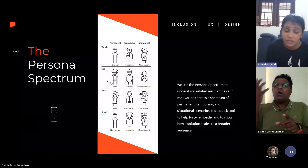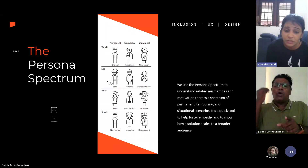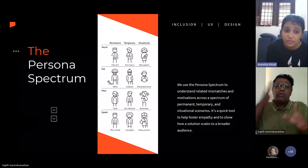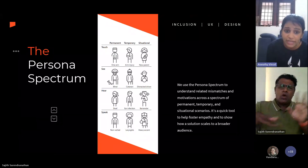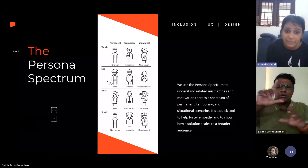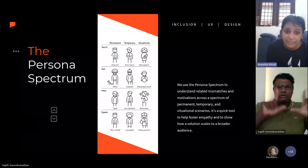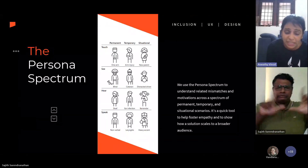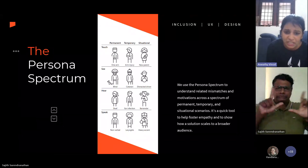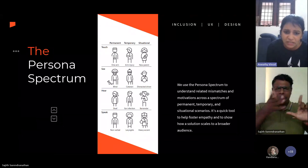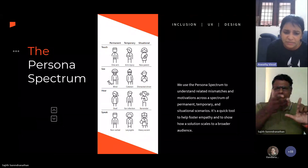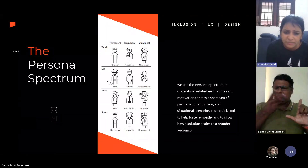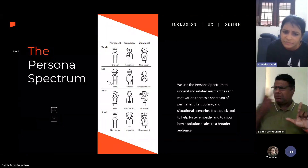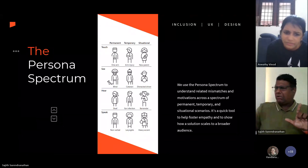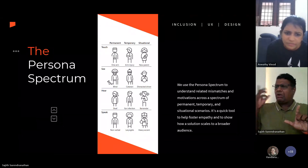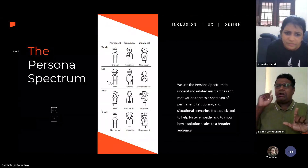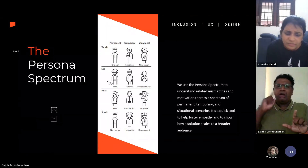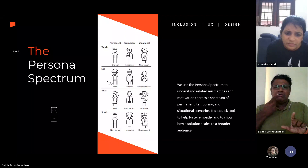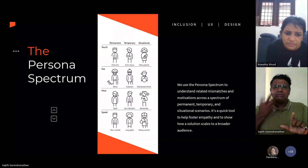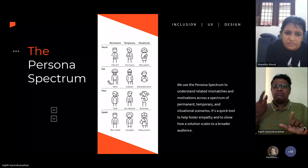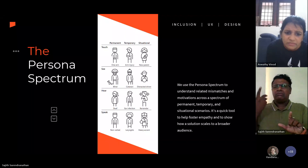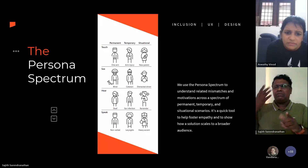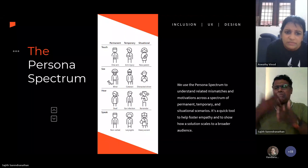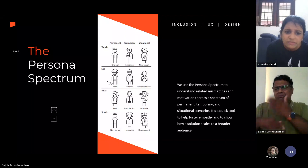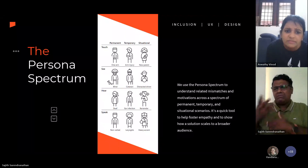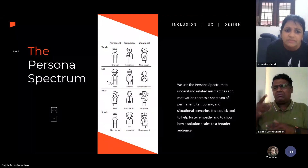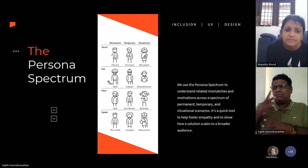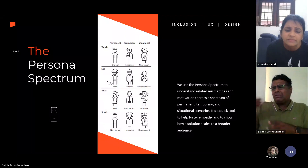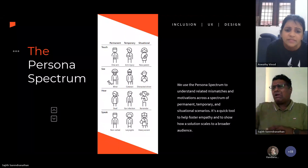I'd like to give you an explanation.